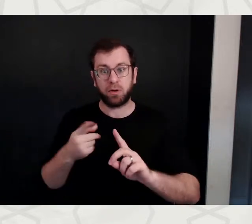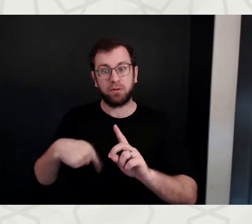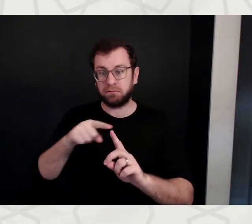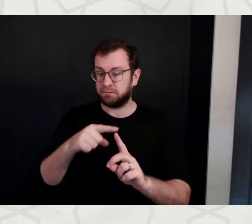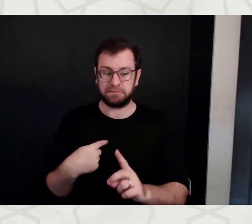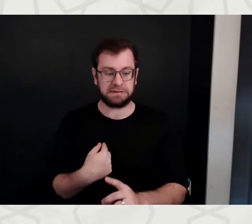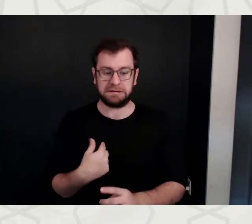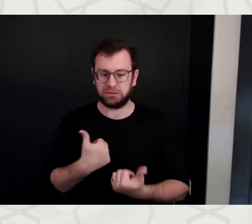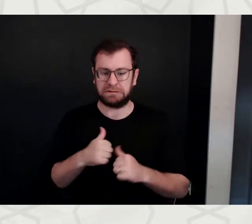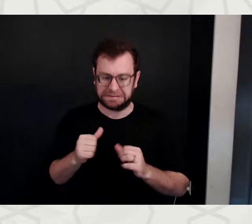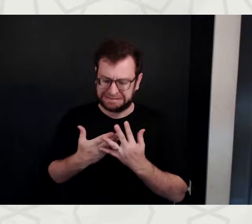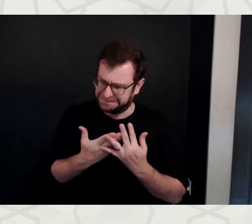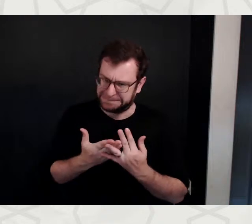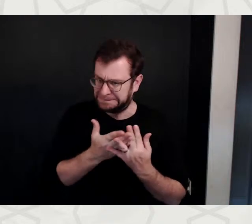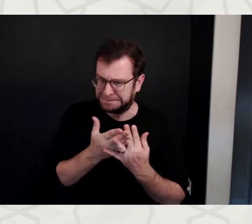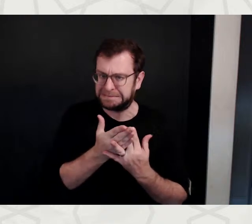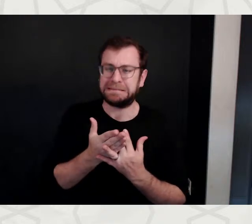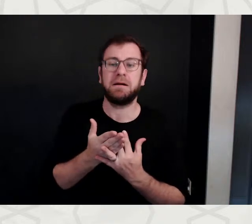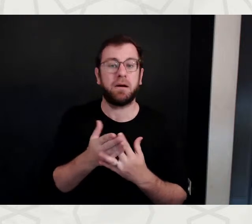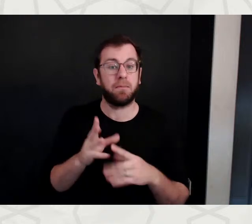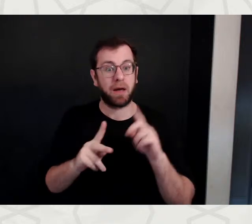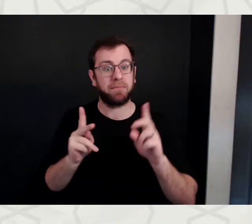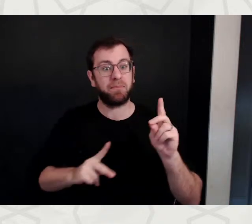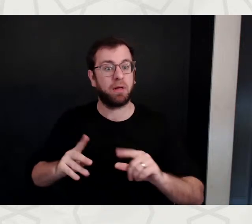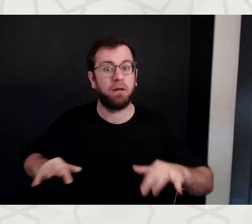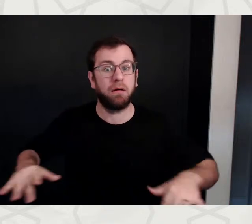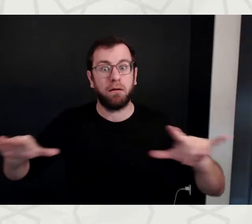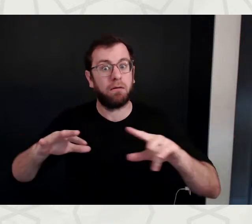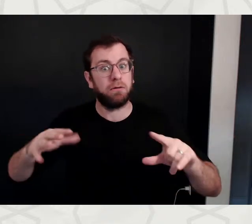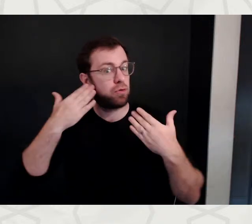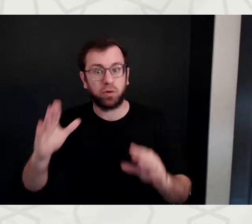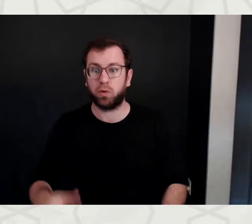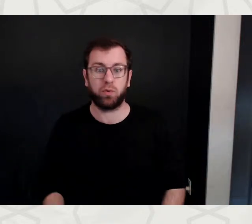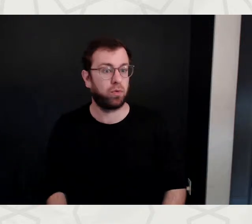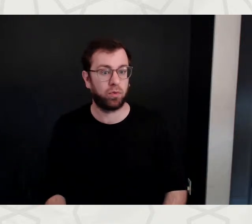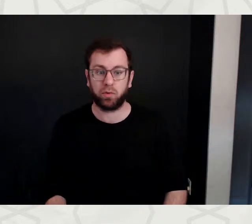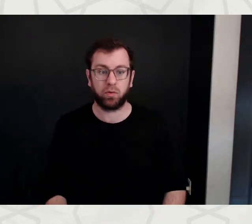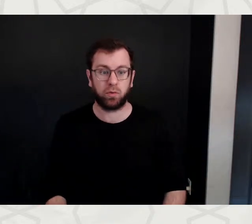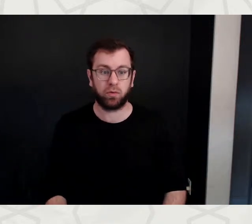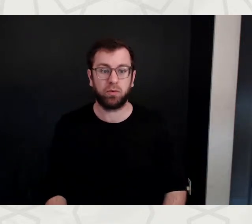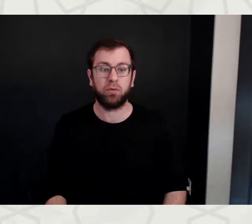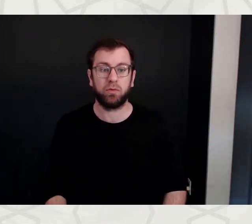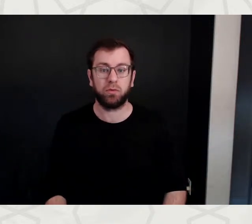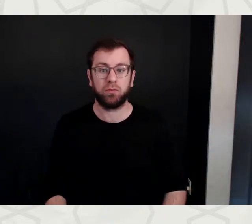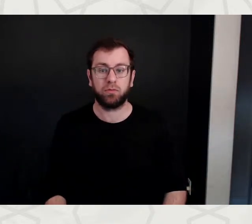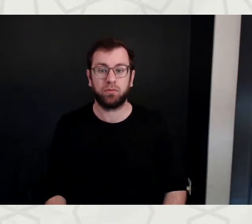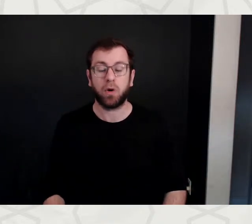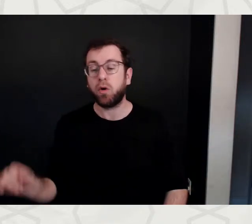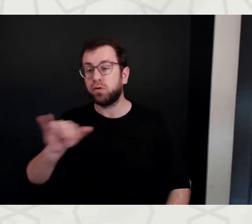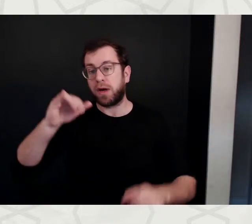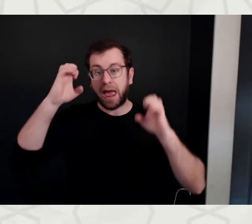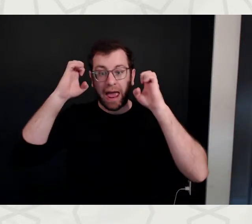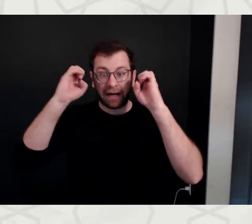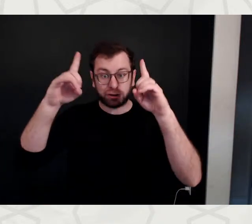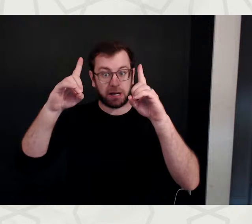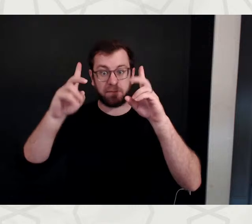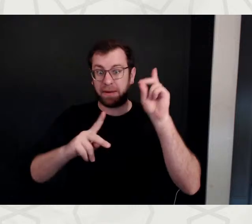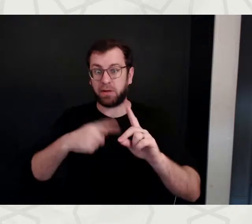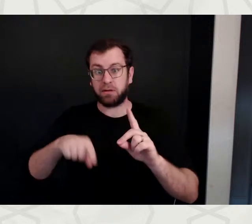suffered, but the masses of the people were not aware of this. Even so-called educated